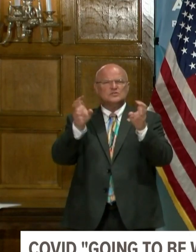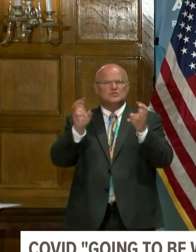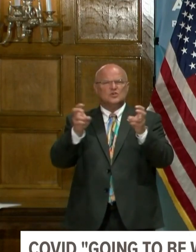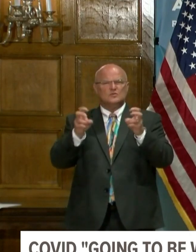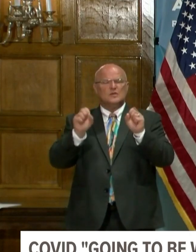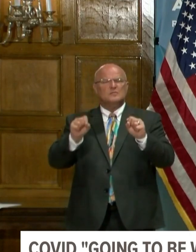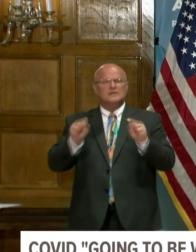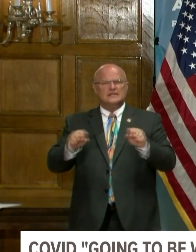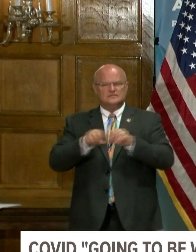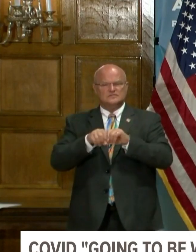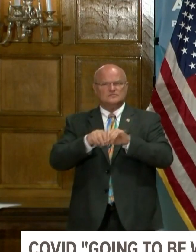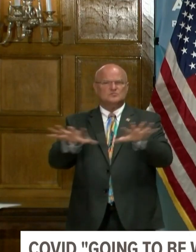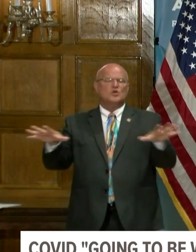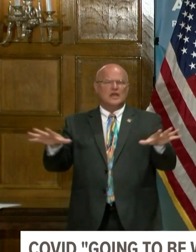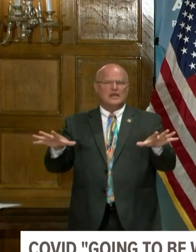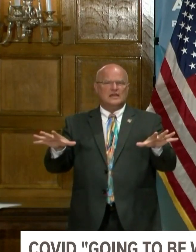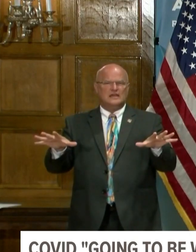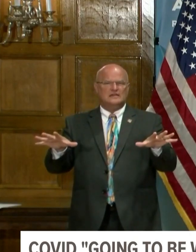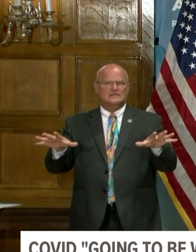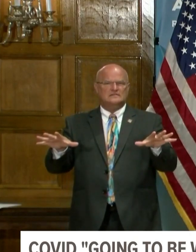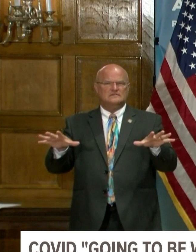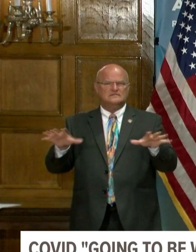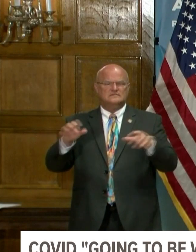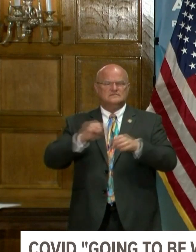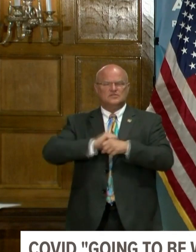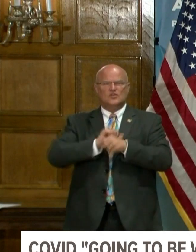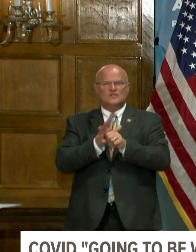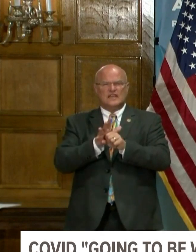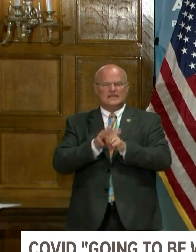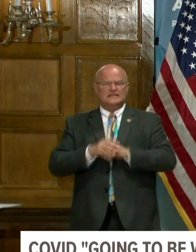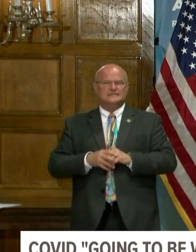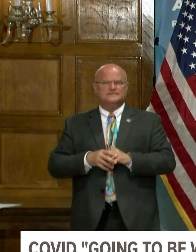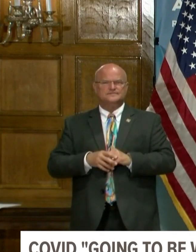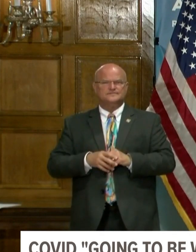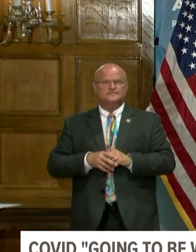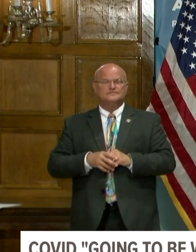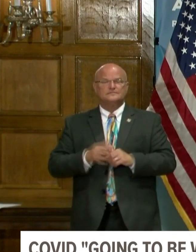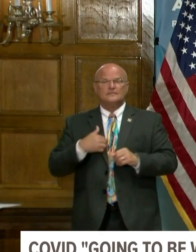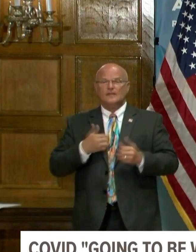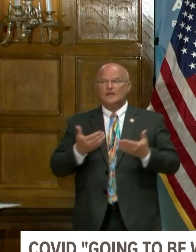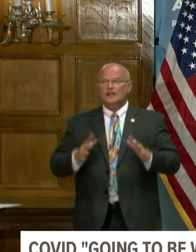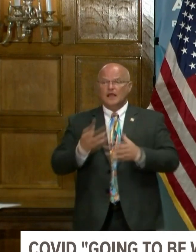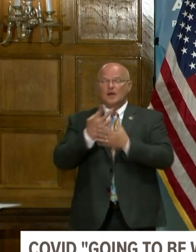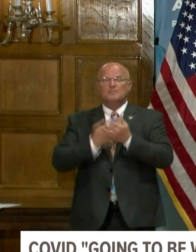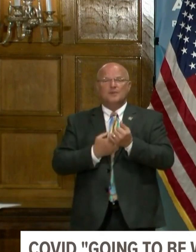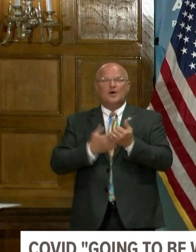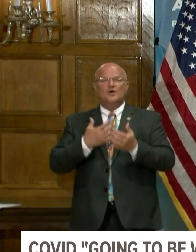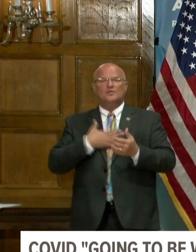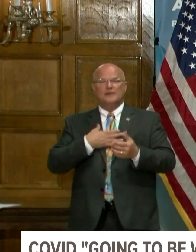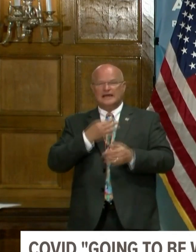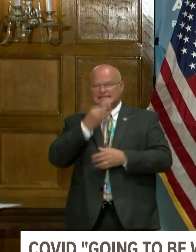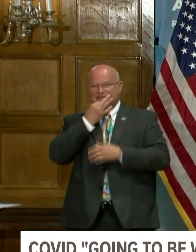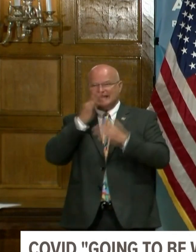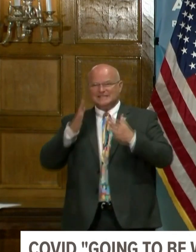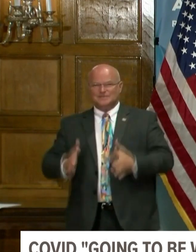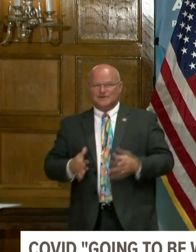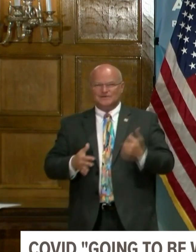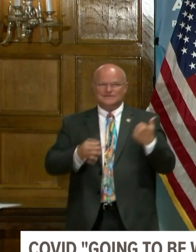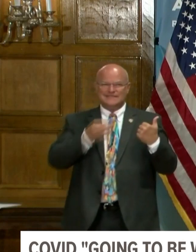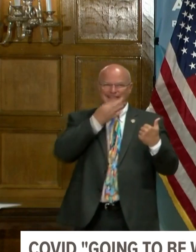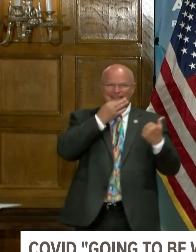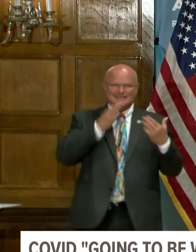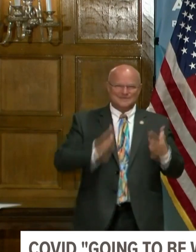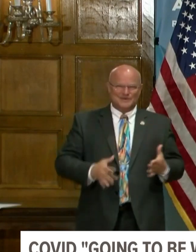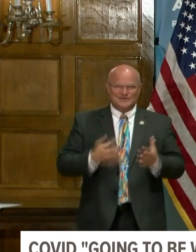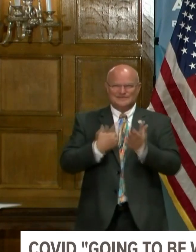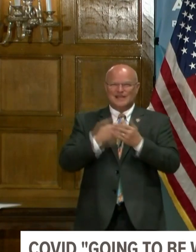the potential to like spread the virus, a lot? All right, so I'm going to let both my experts here talk on